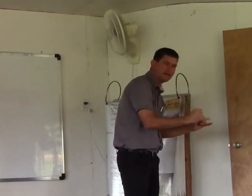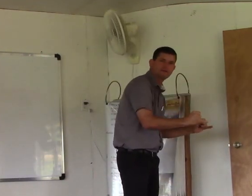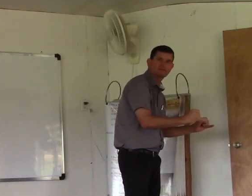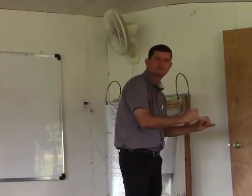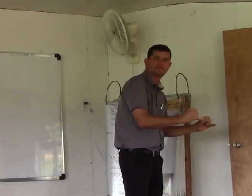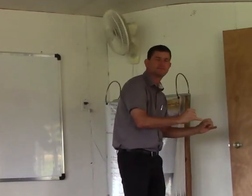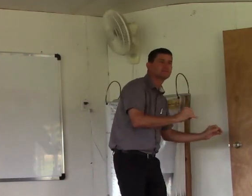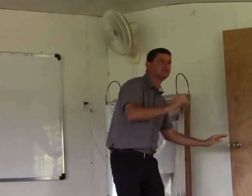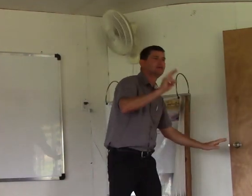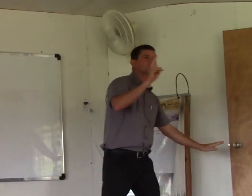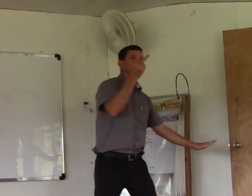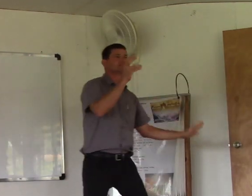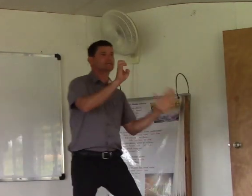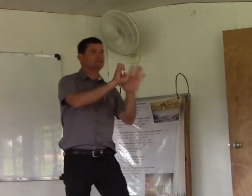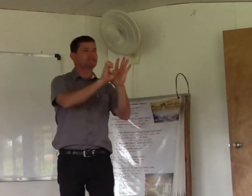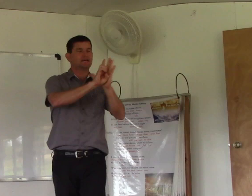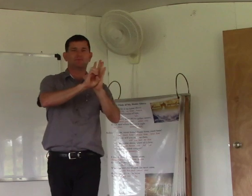idol. Second example.